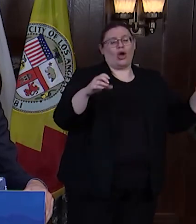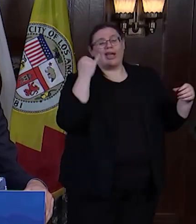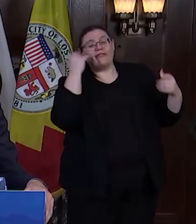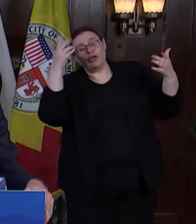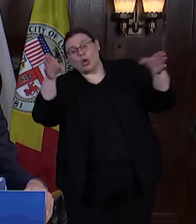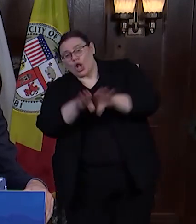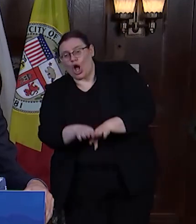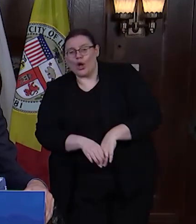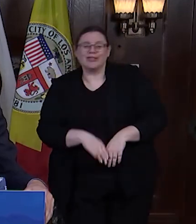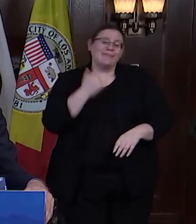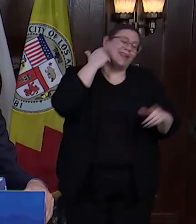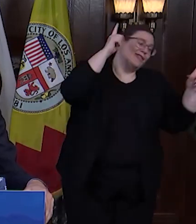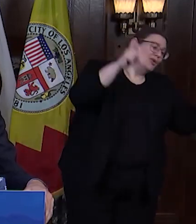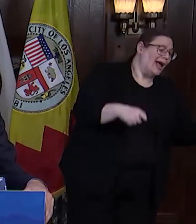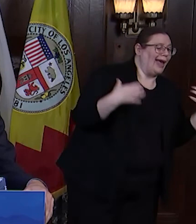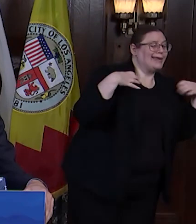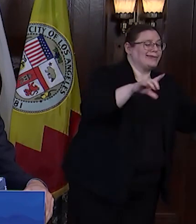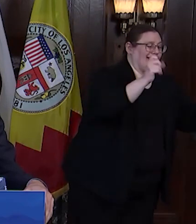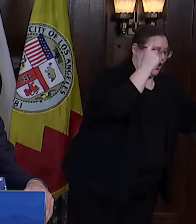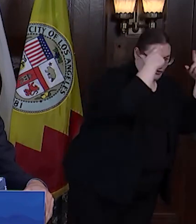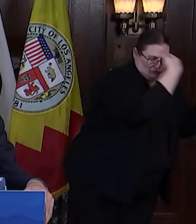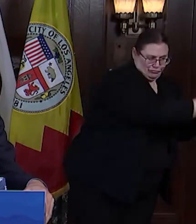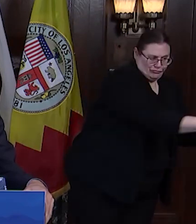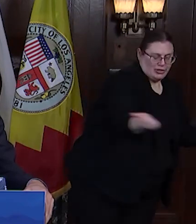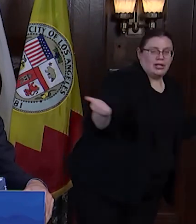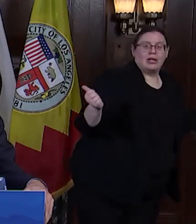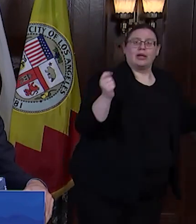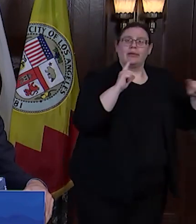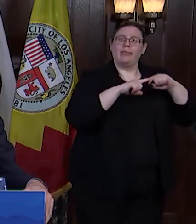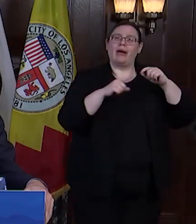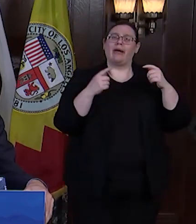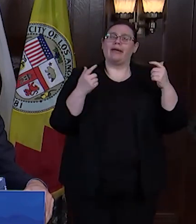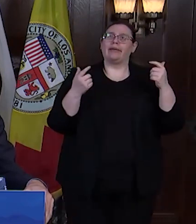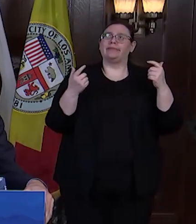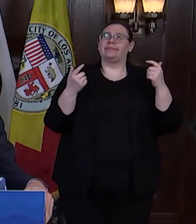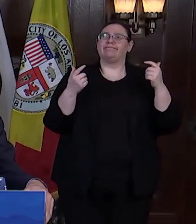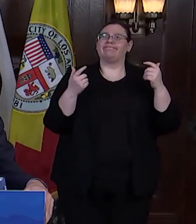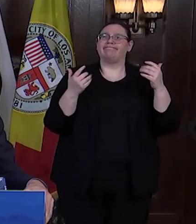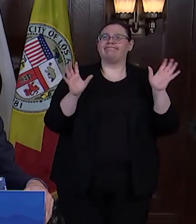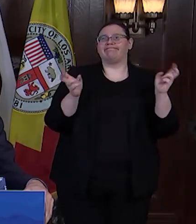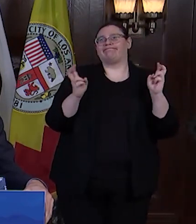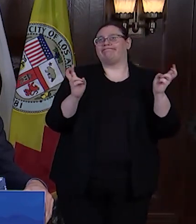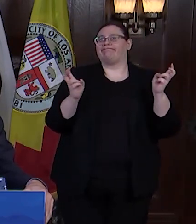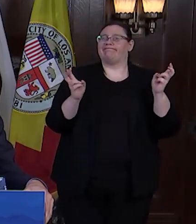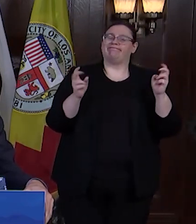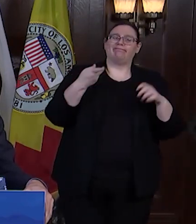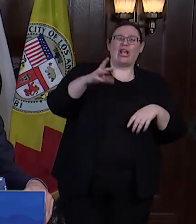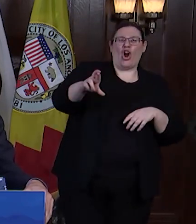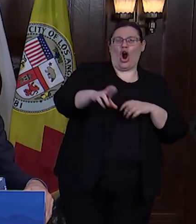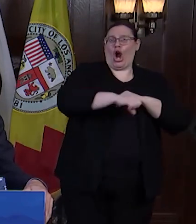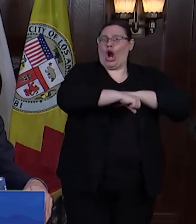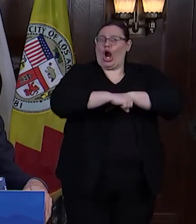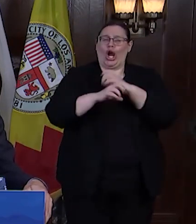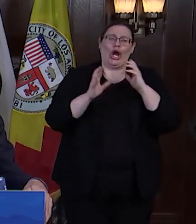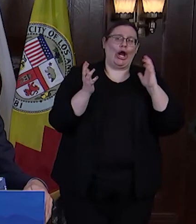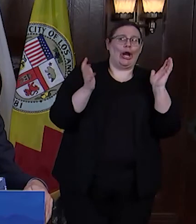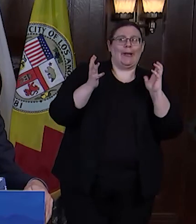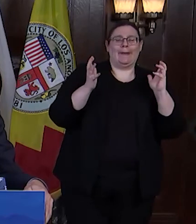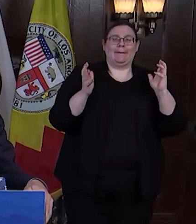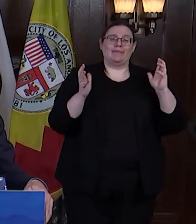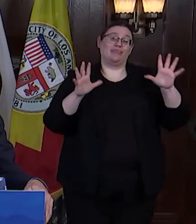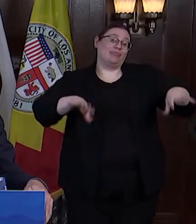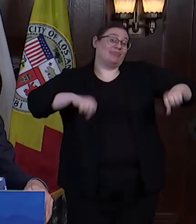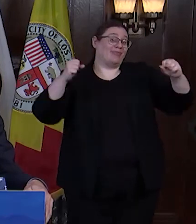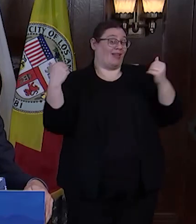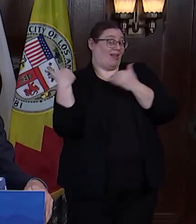to test onto the governors, but then in sort of a PR situation, they wanted to then take ownership